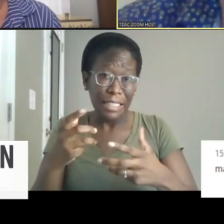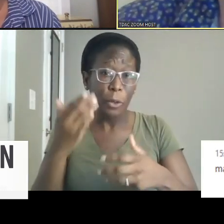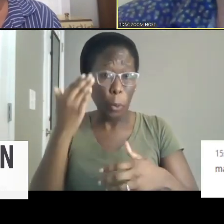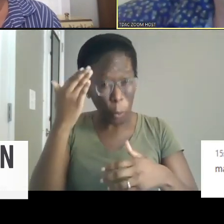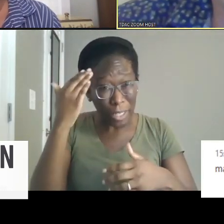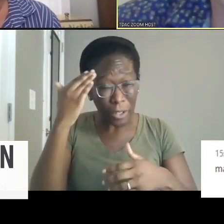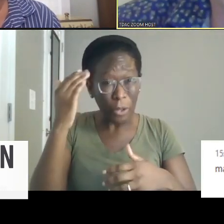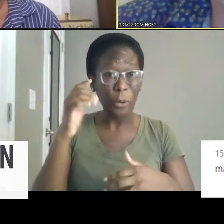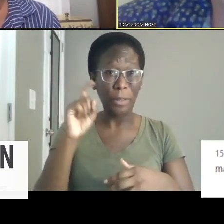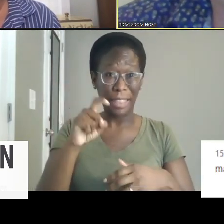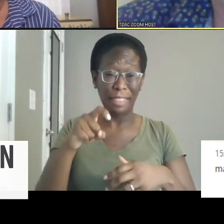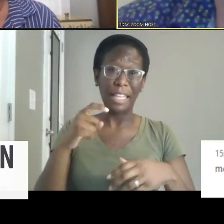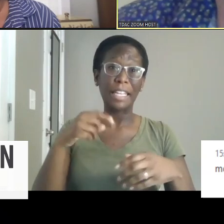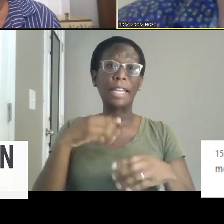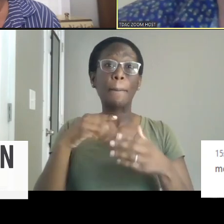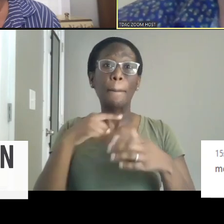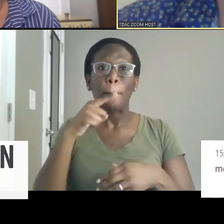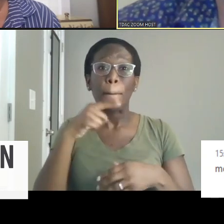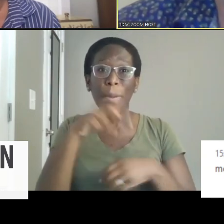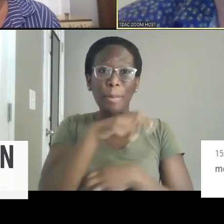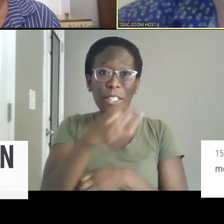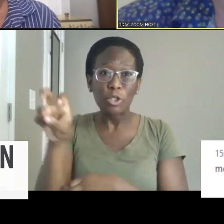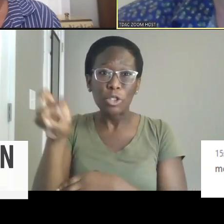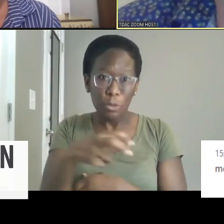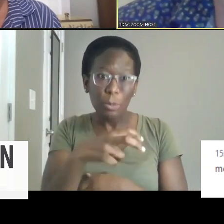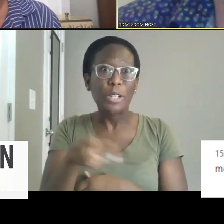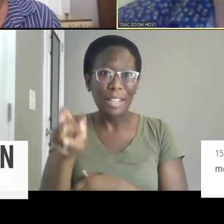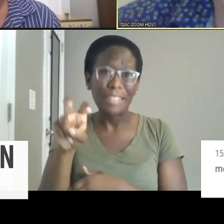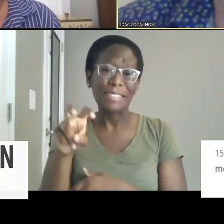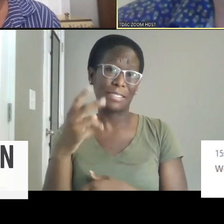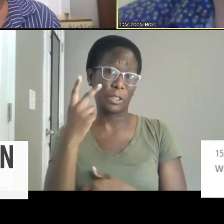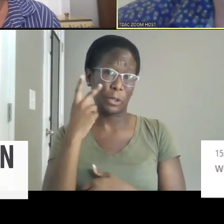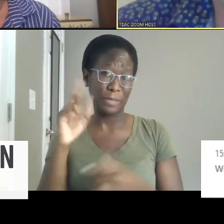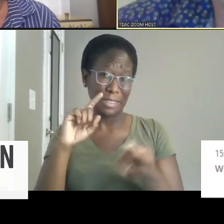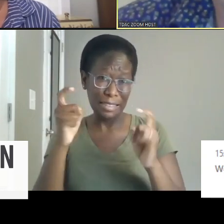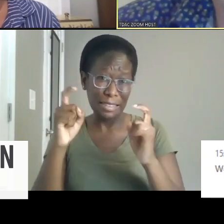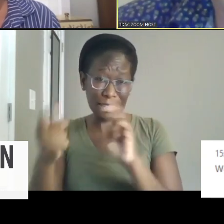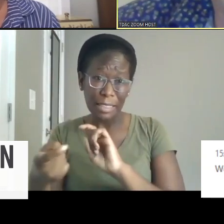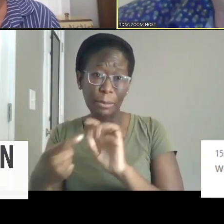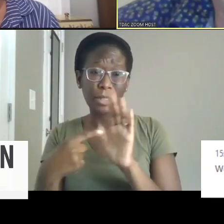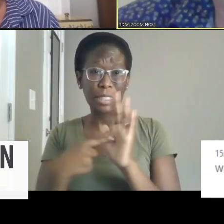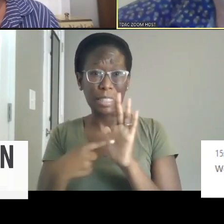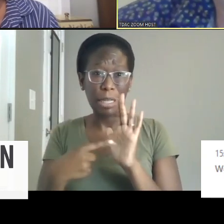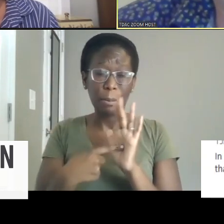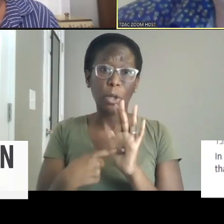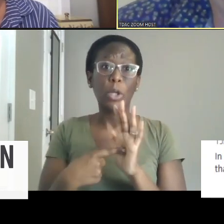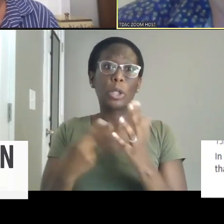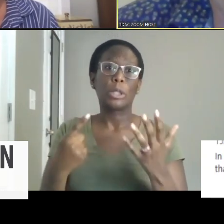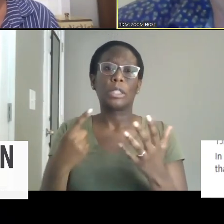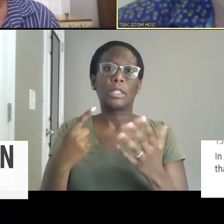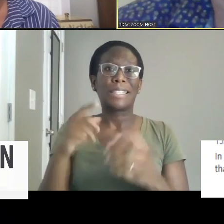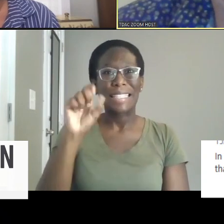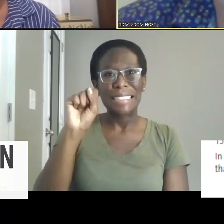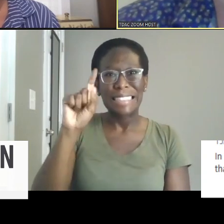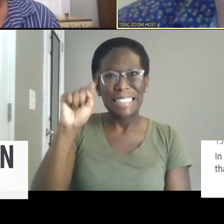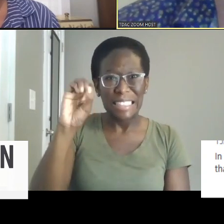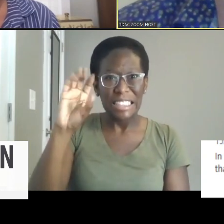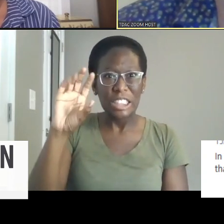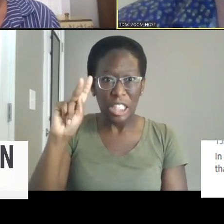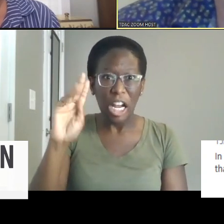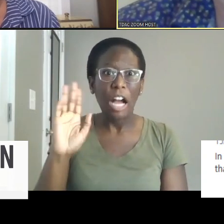Public transportation has seen changes such as automatic stop announcements, uh, lifts